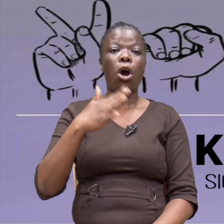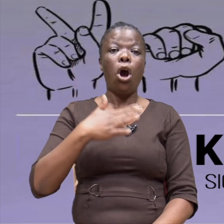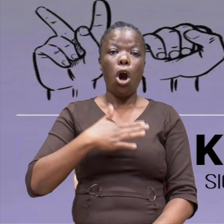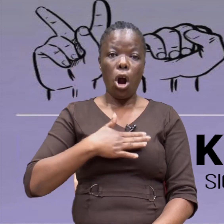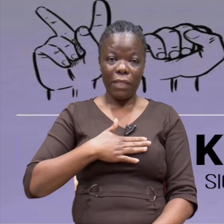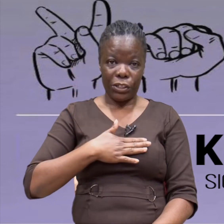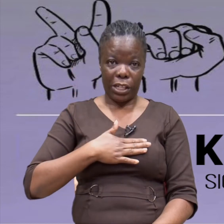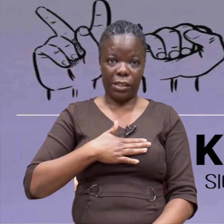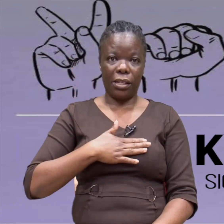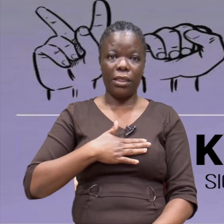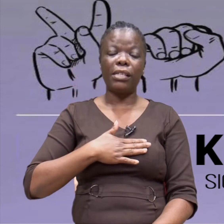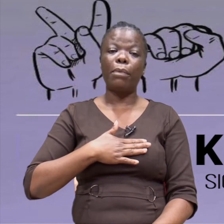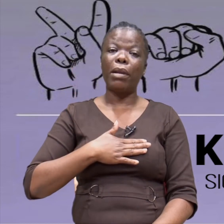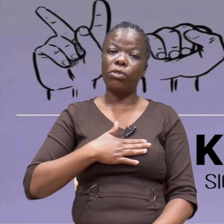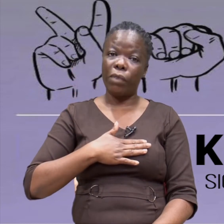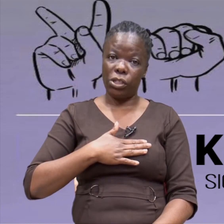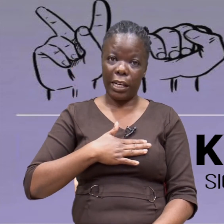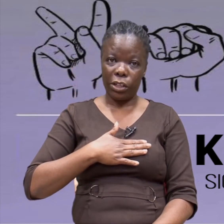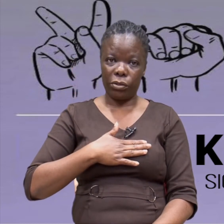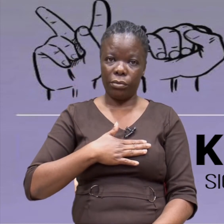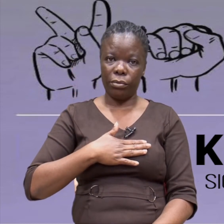On the chest, that is the place of articulation.